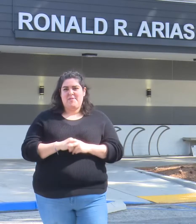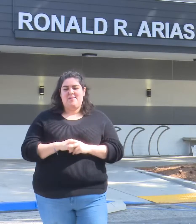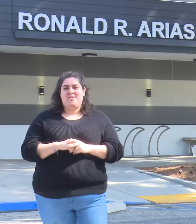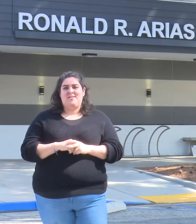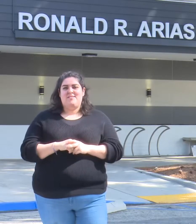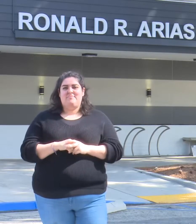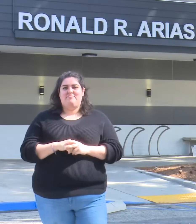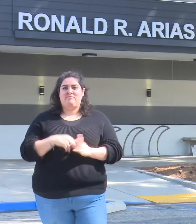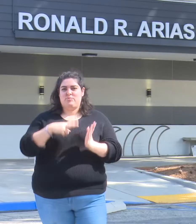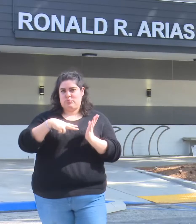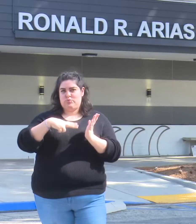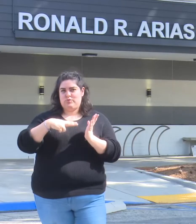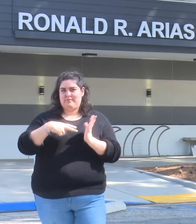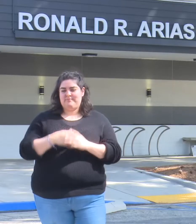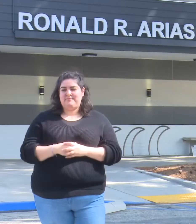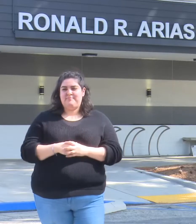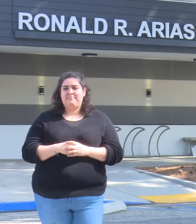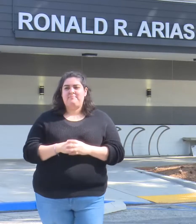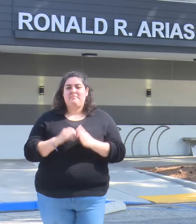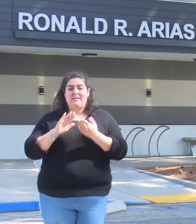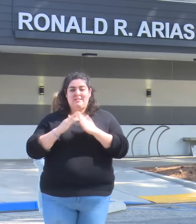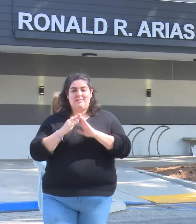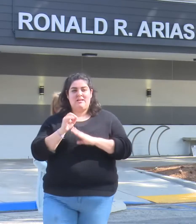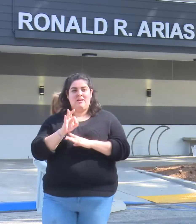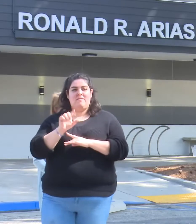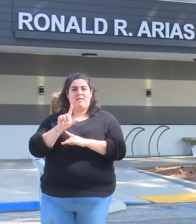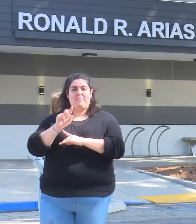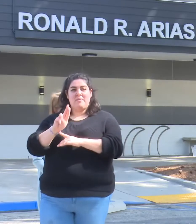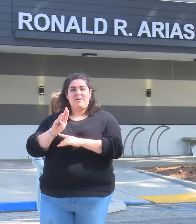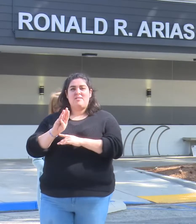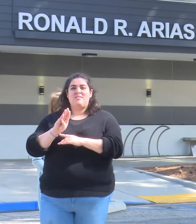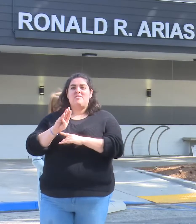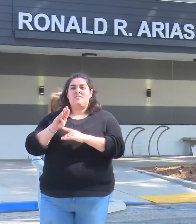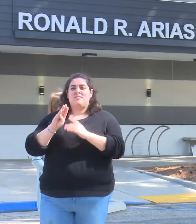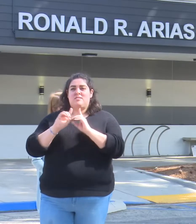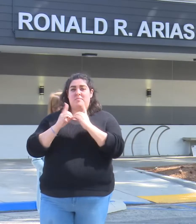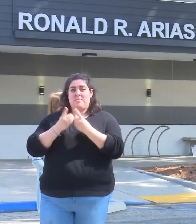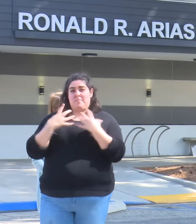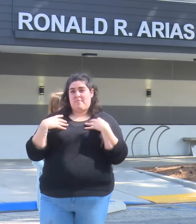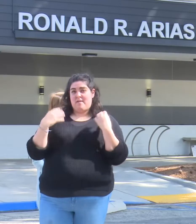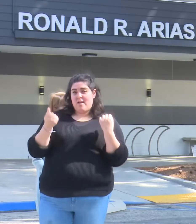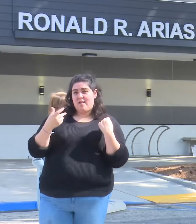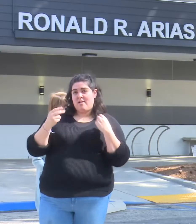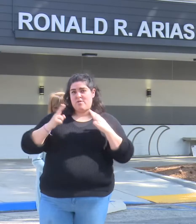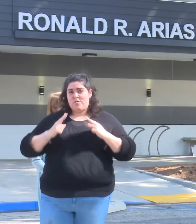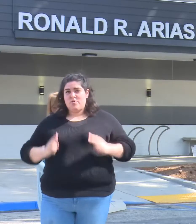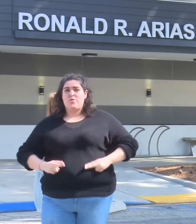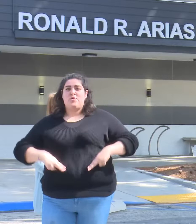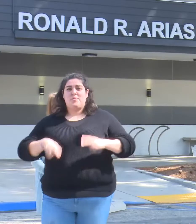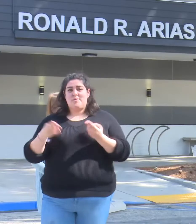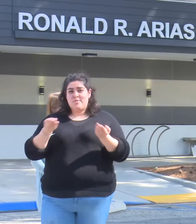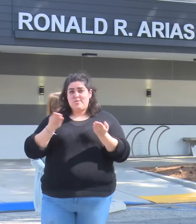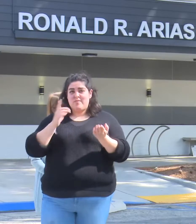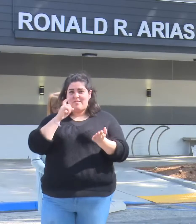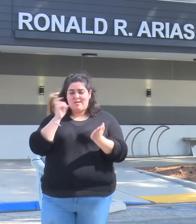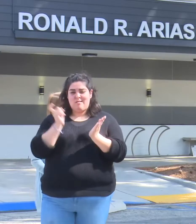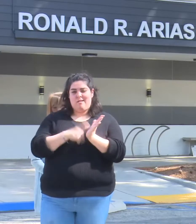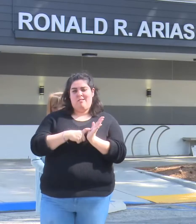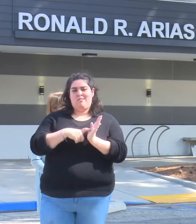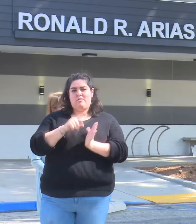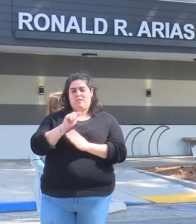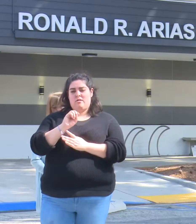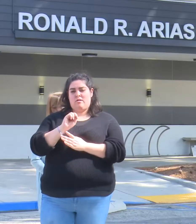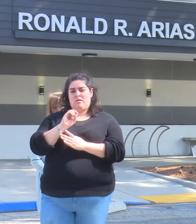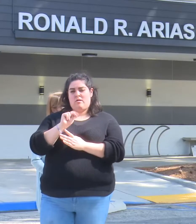to you. The City of Long Beach Department of Health and Human Services acknowledges the Tongva